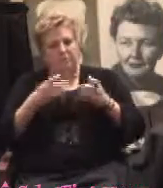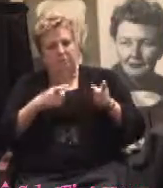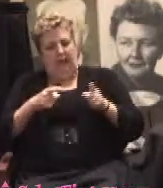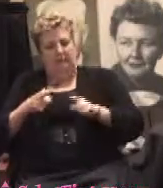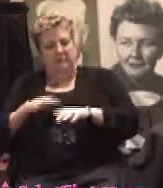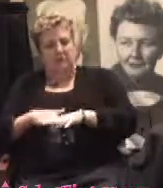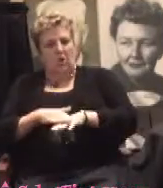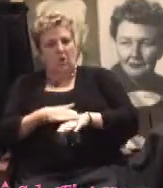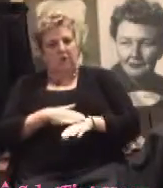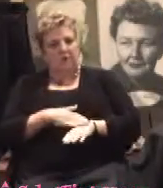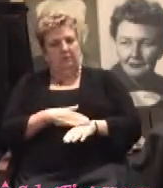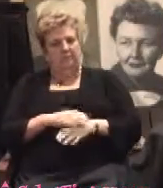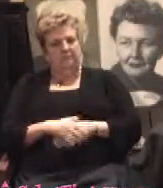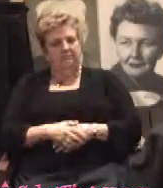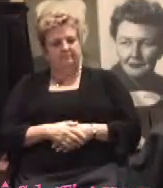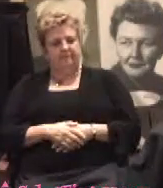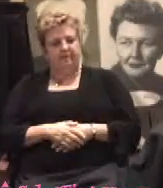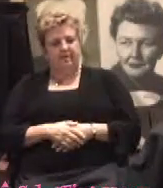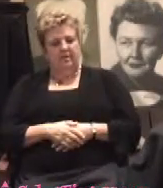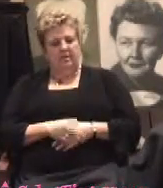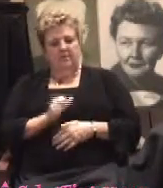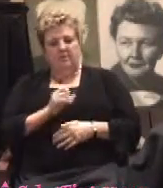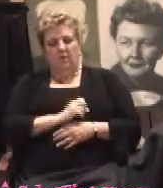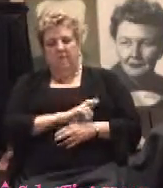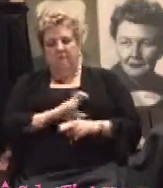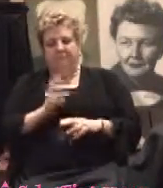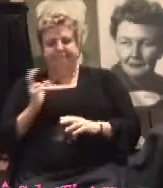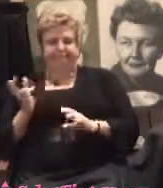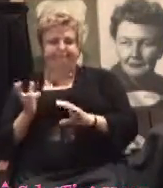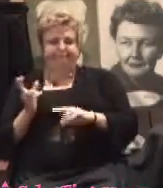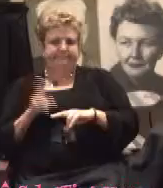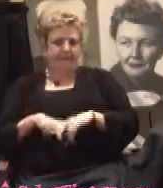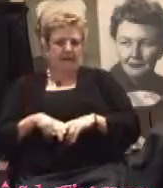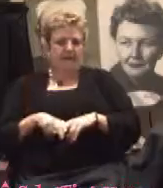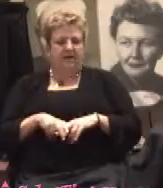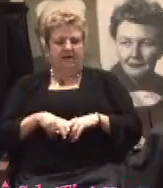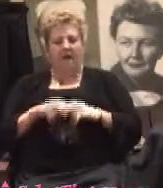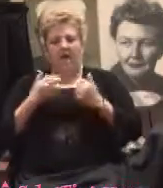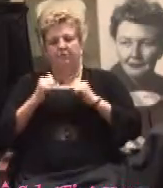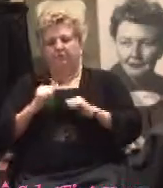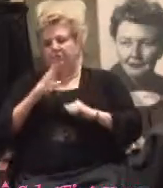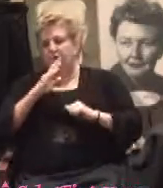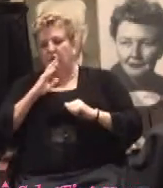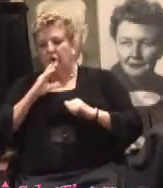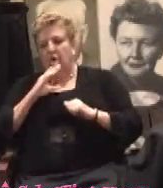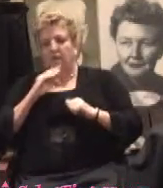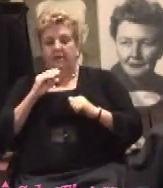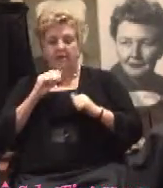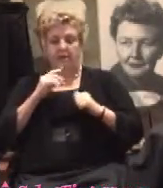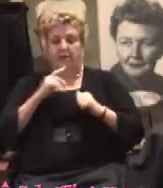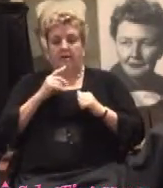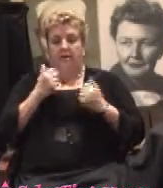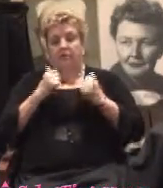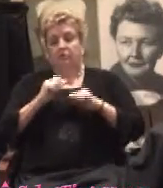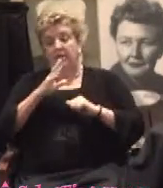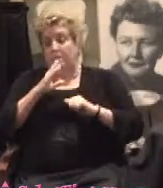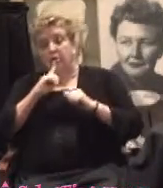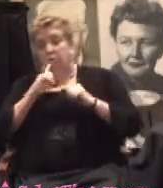adjusted. And I sat down and I couldn't make any sense. I tried to talk, and I tried to talk too much. I tried to fill up